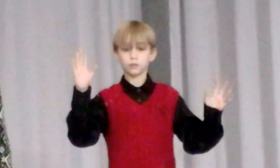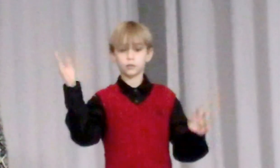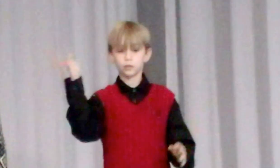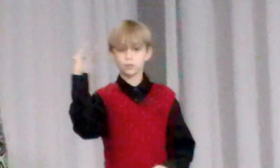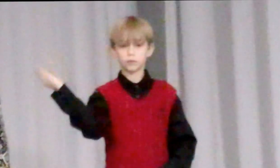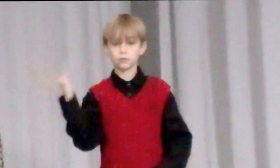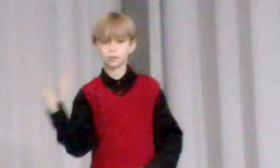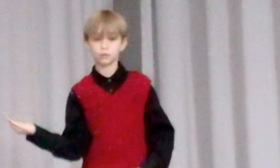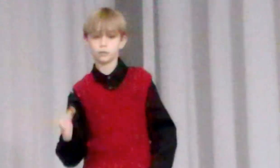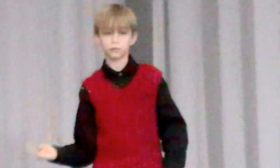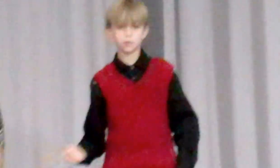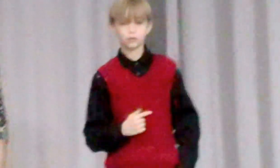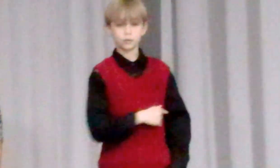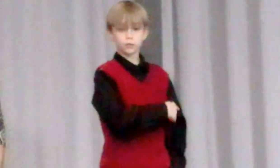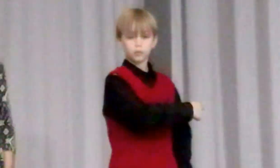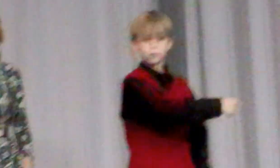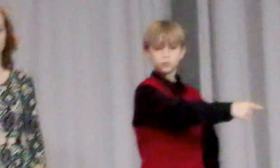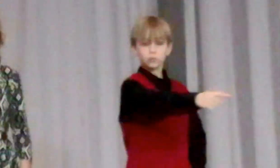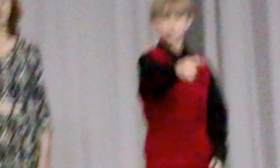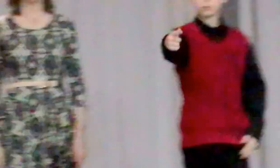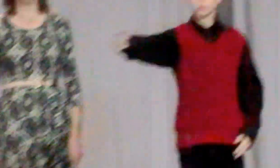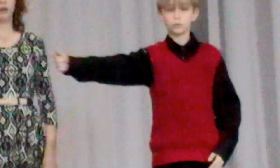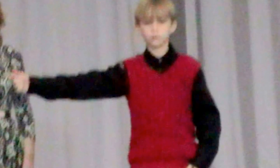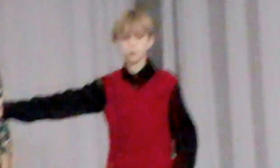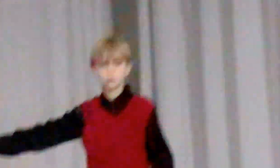never over us all to reign.